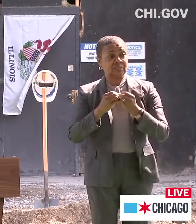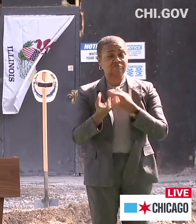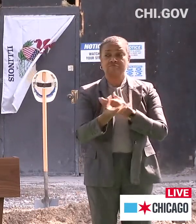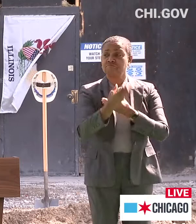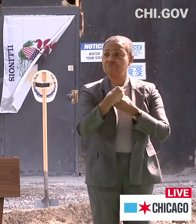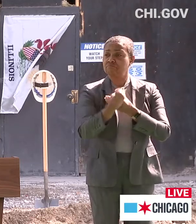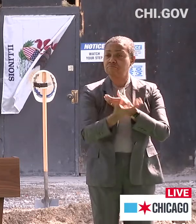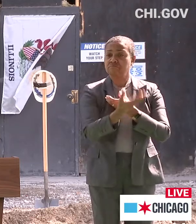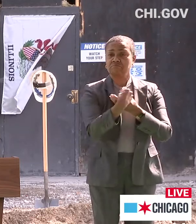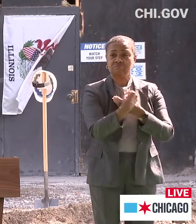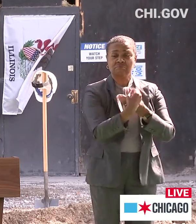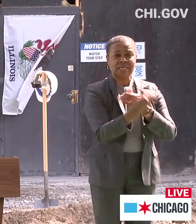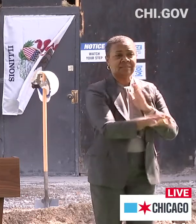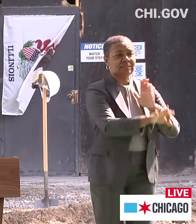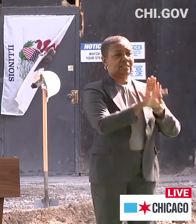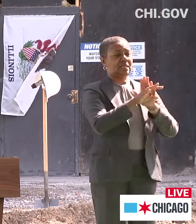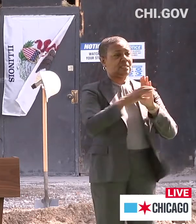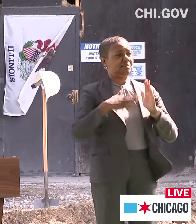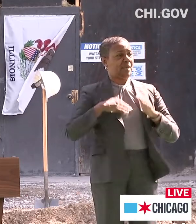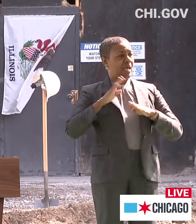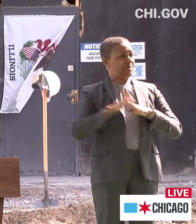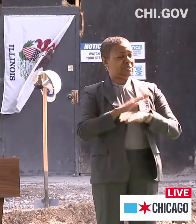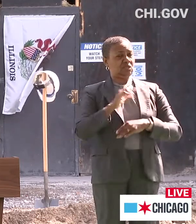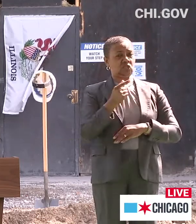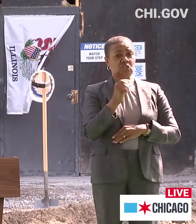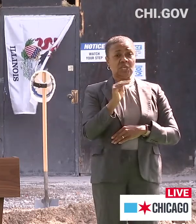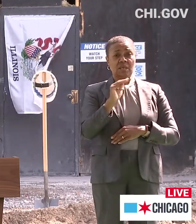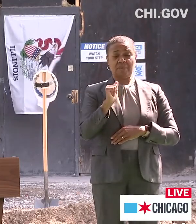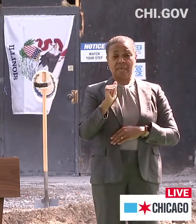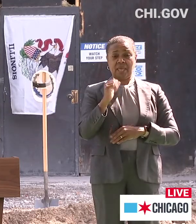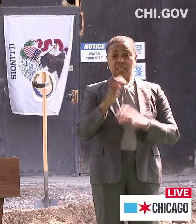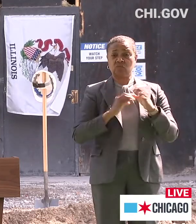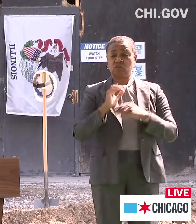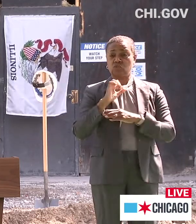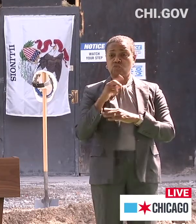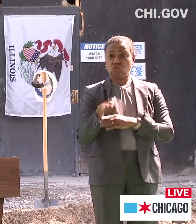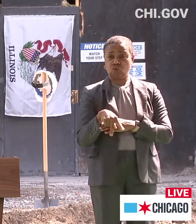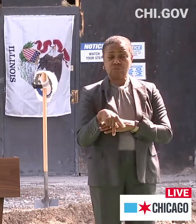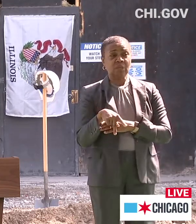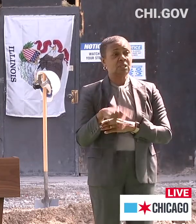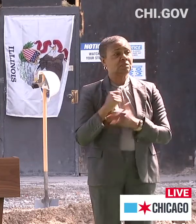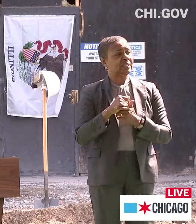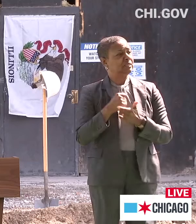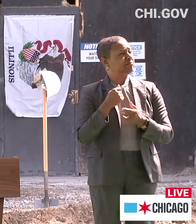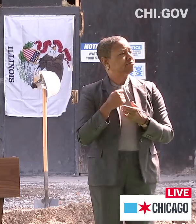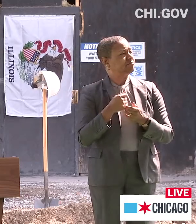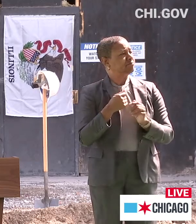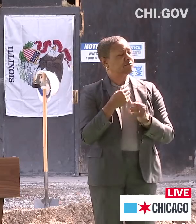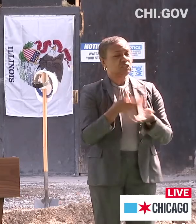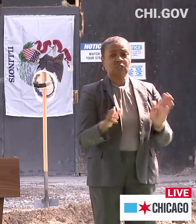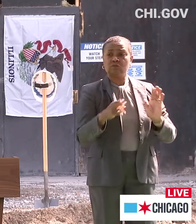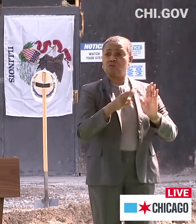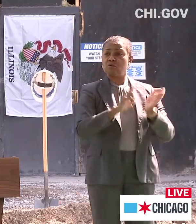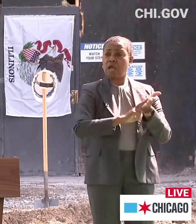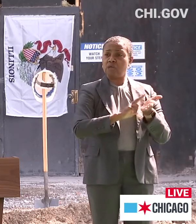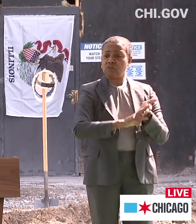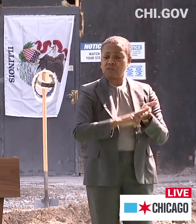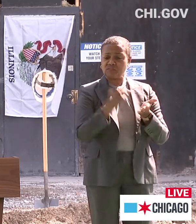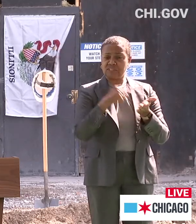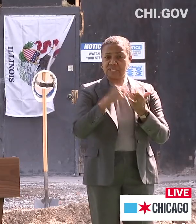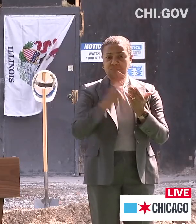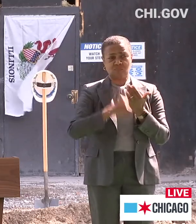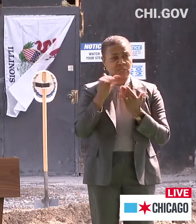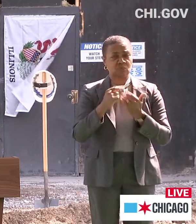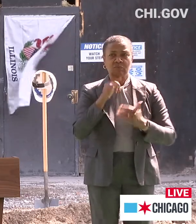of selecting my firm, GMA Construction Group, to be the general contractor of choice for the Pullman National Monument.